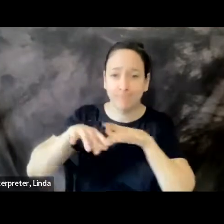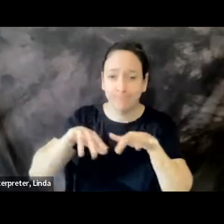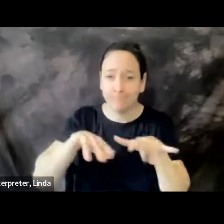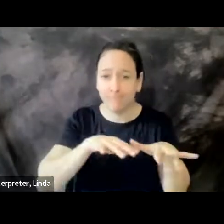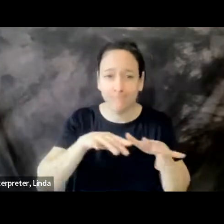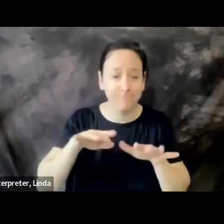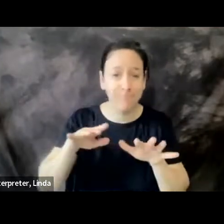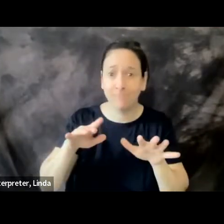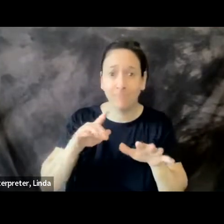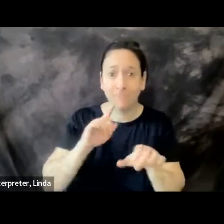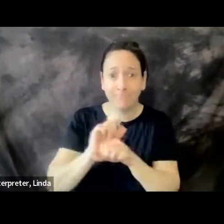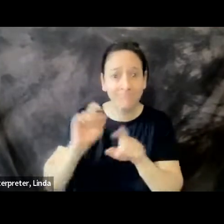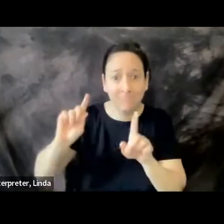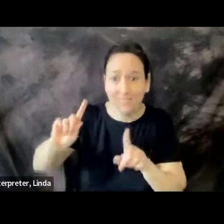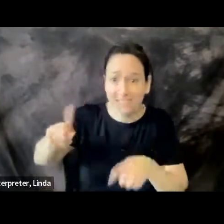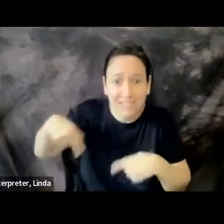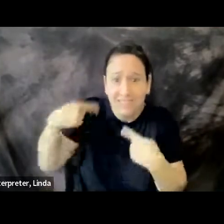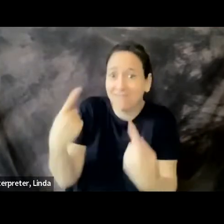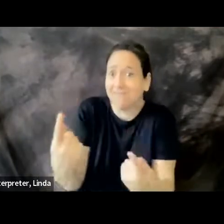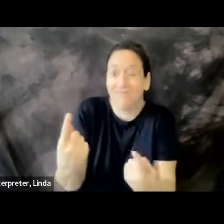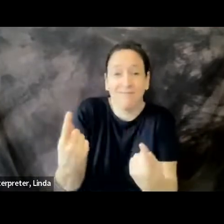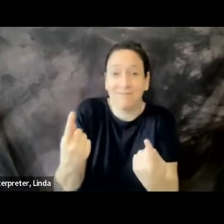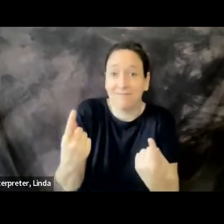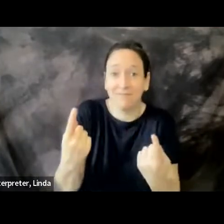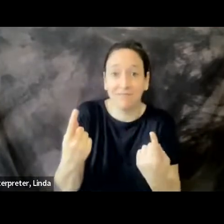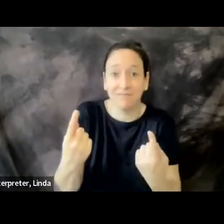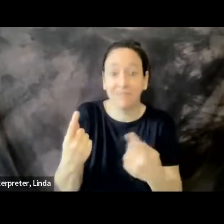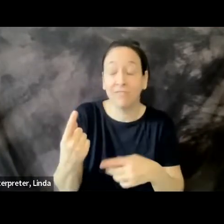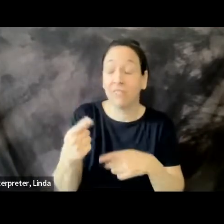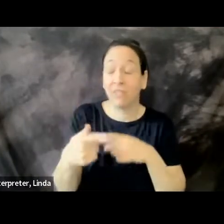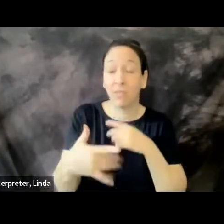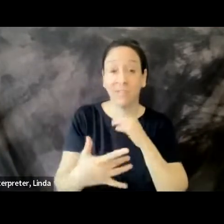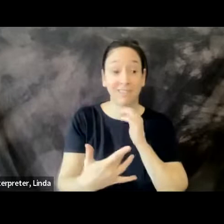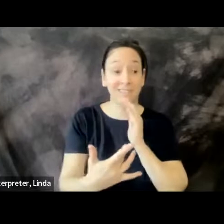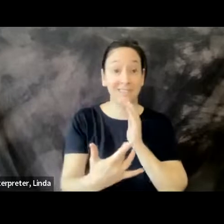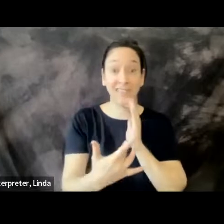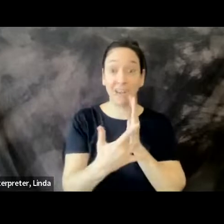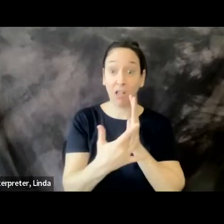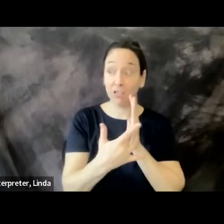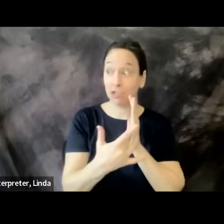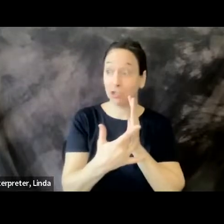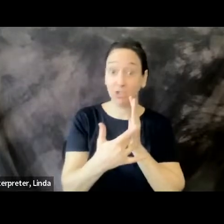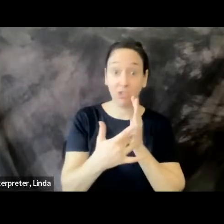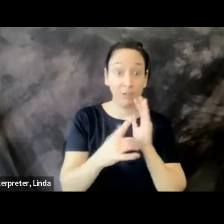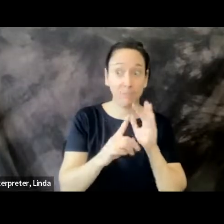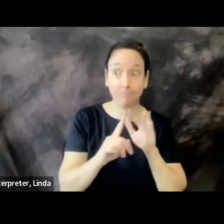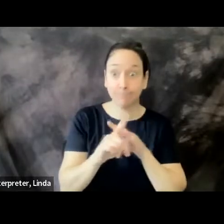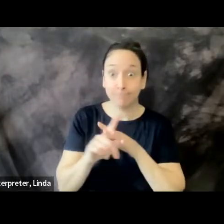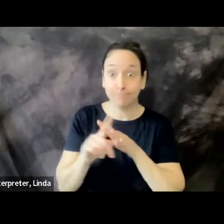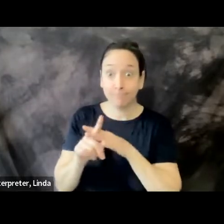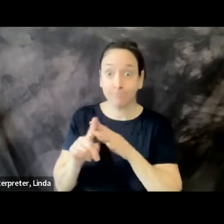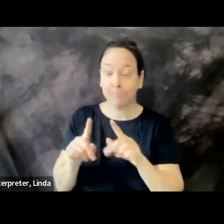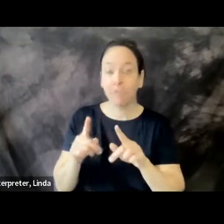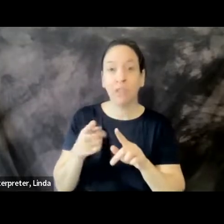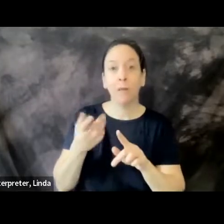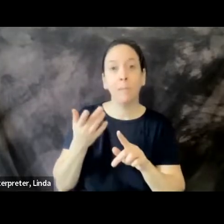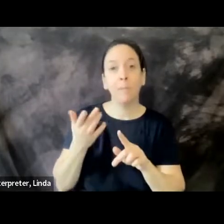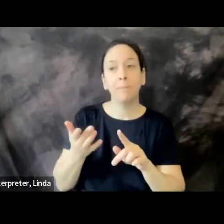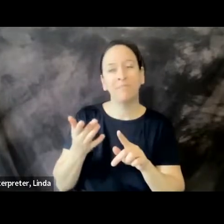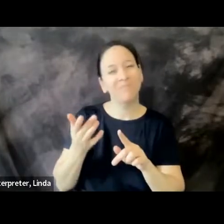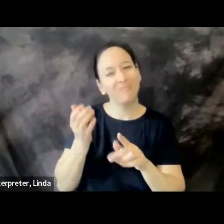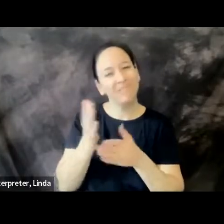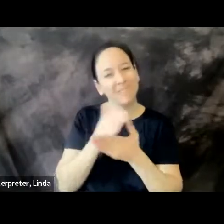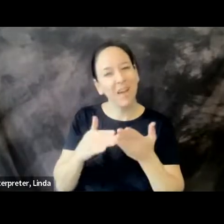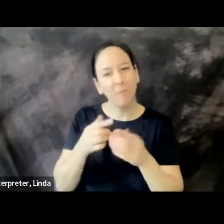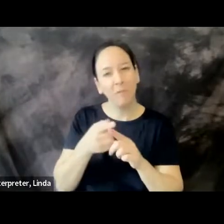And some of these technologies have represented an outgrowth of policies after the Columbine school